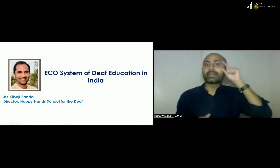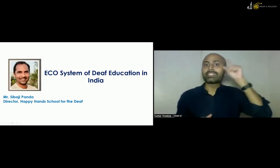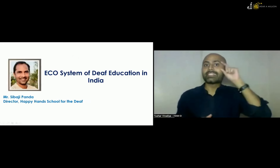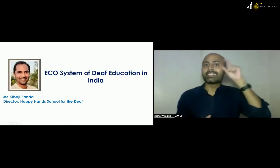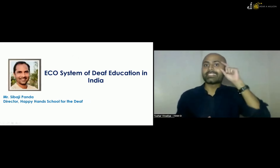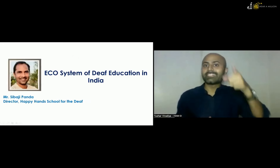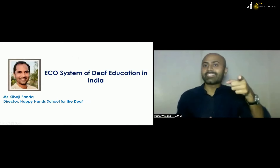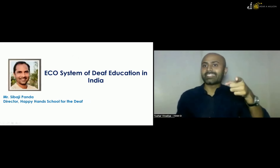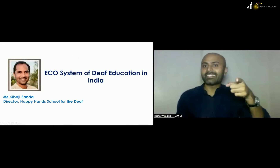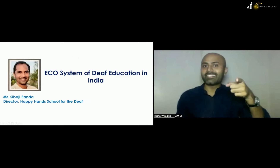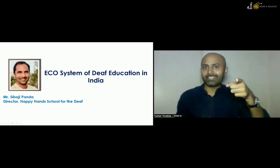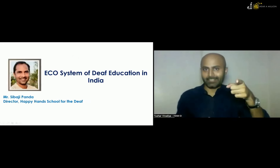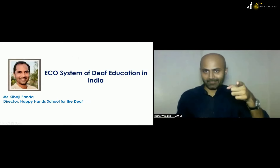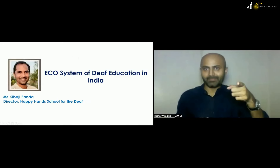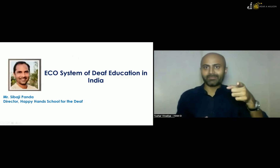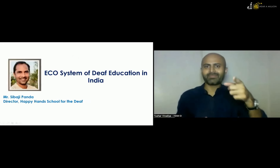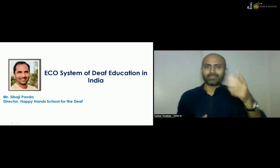Panda.